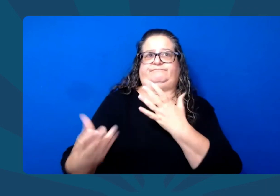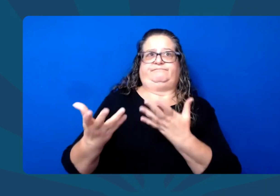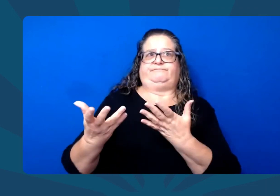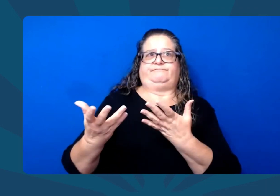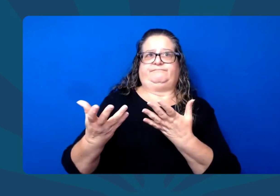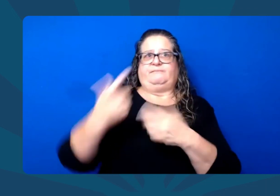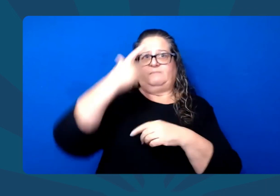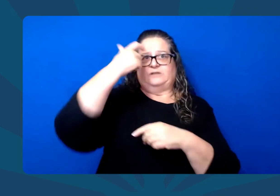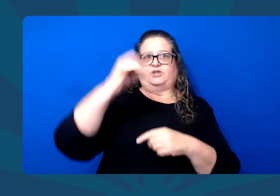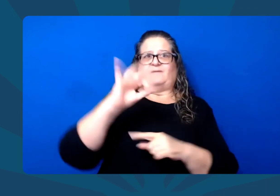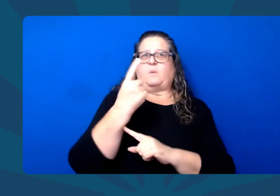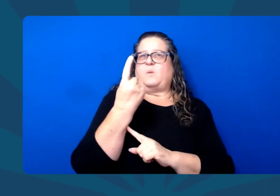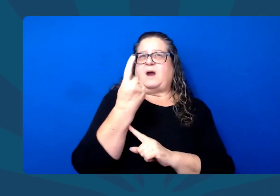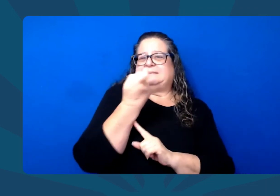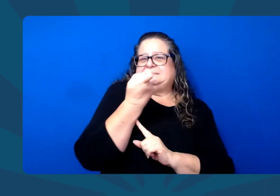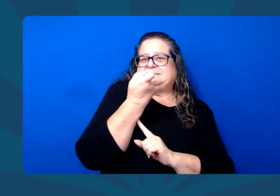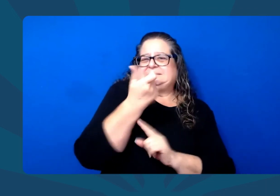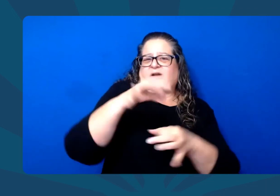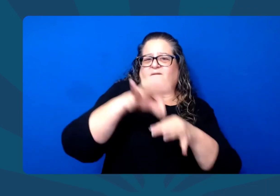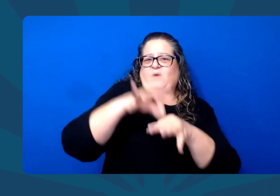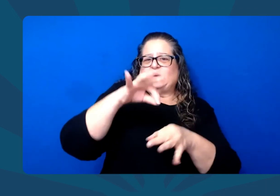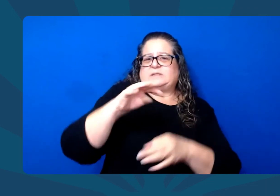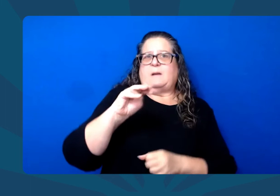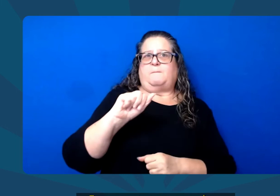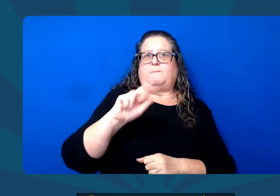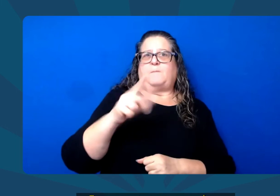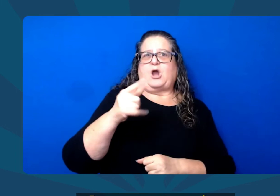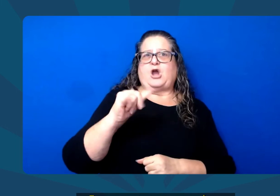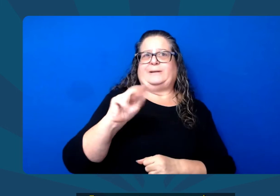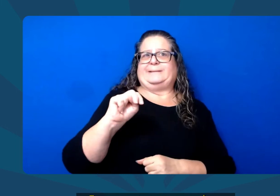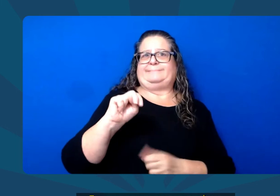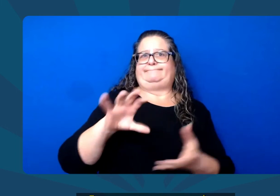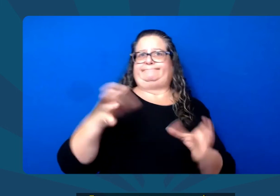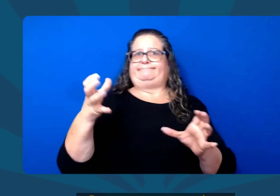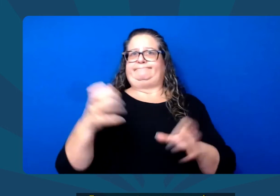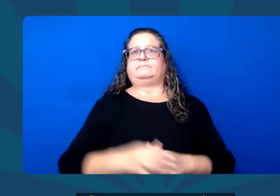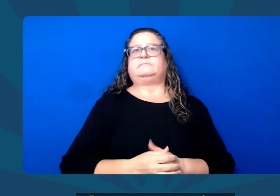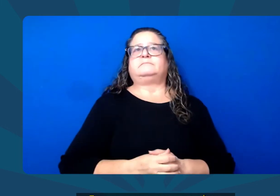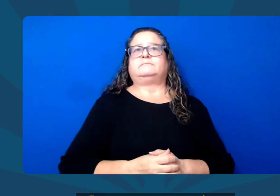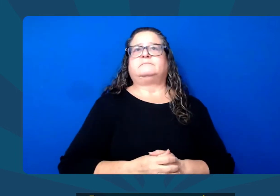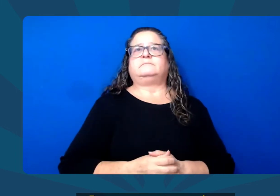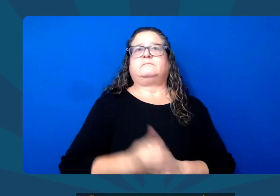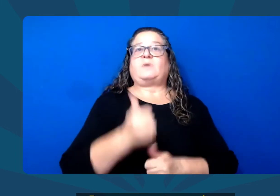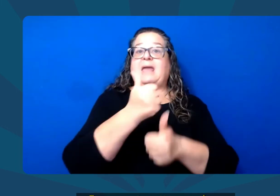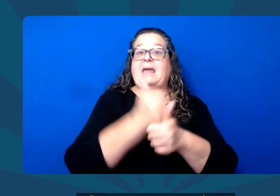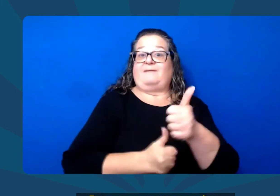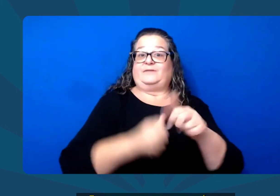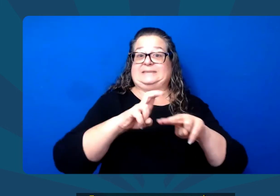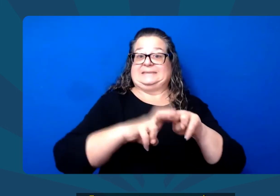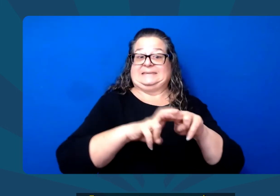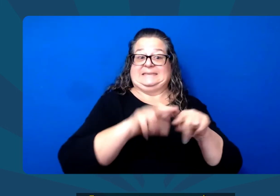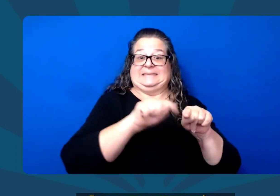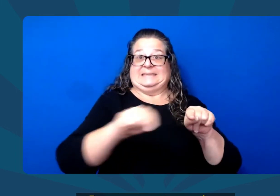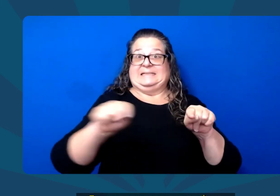tiny one-vote margins. Every seat matters, and we need consistent